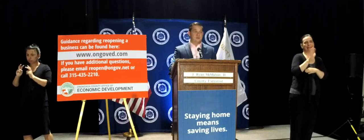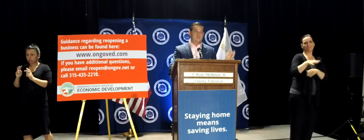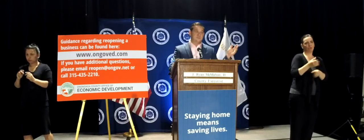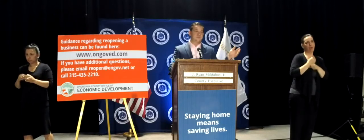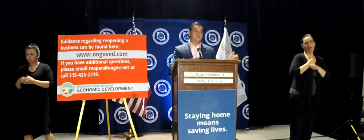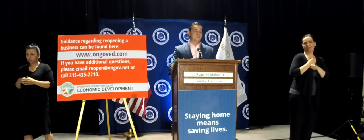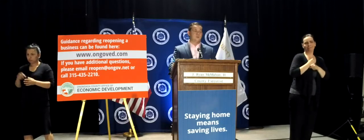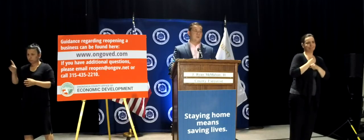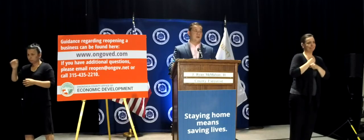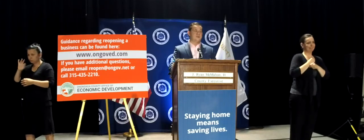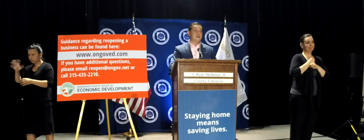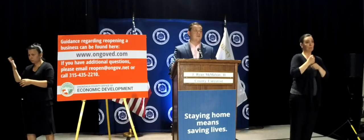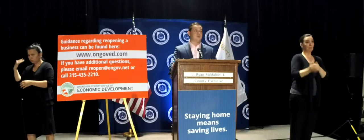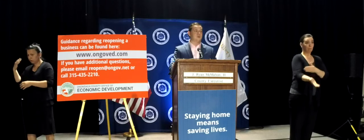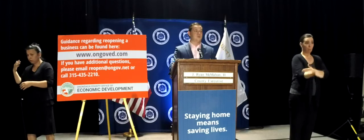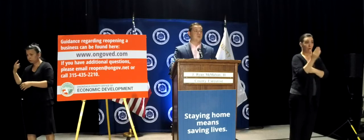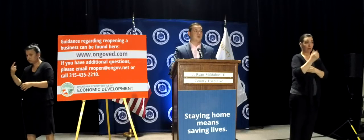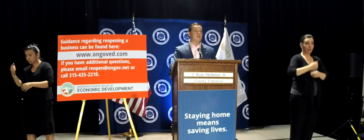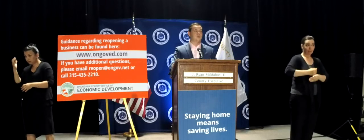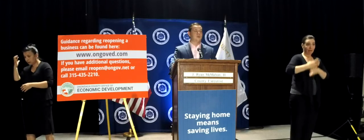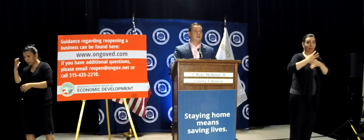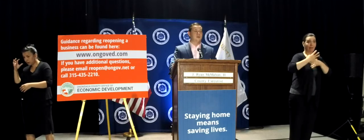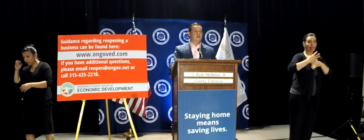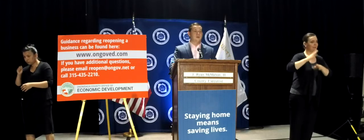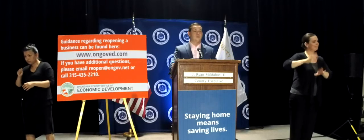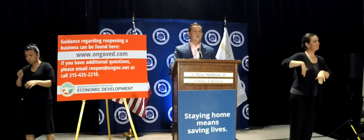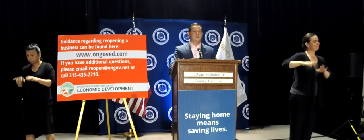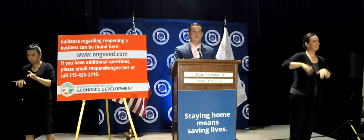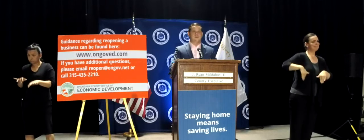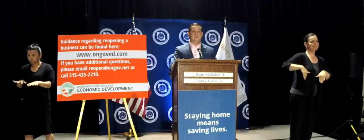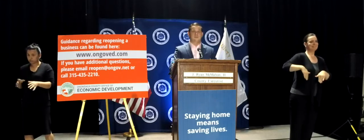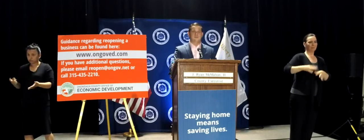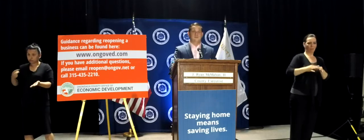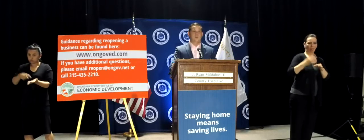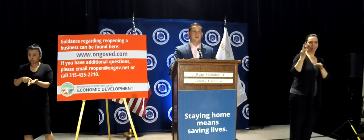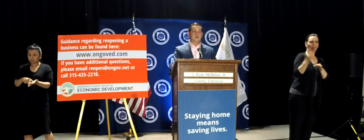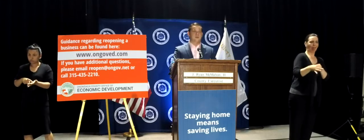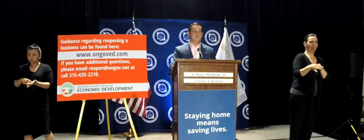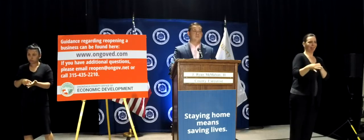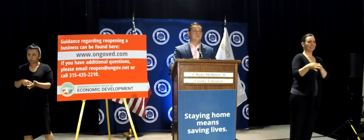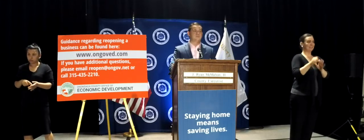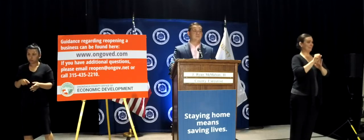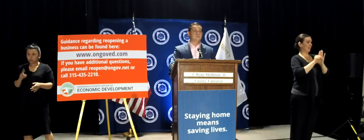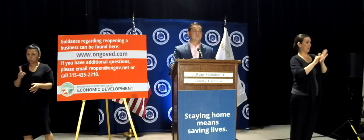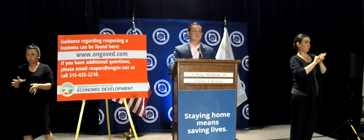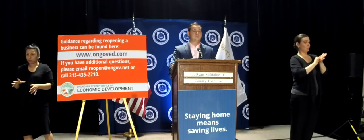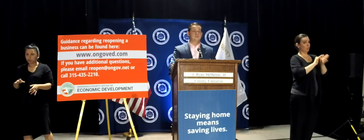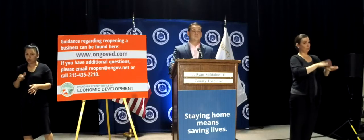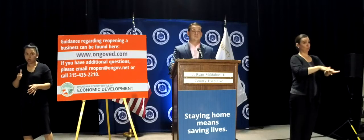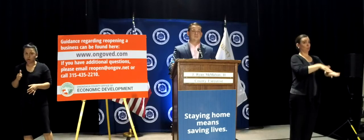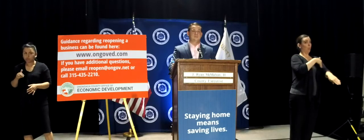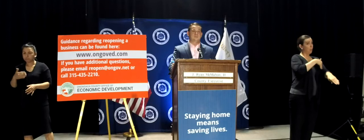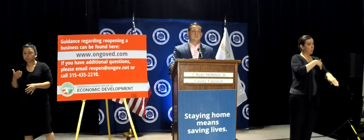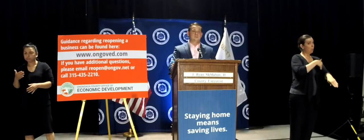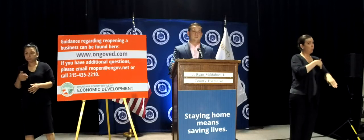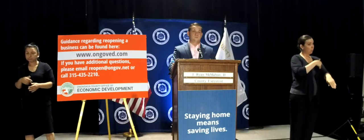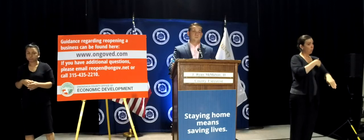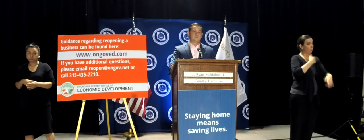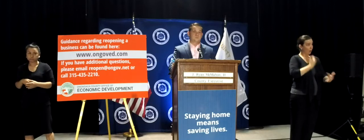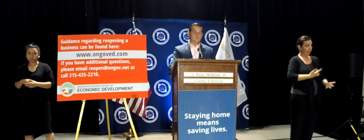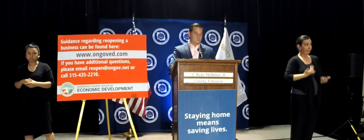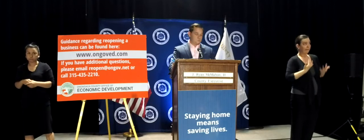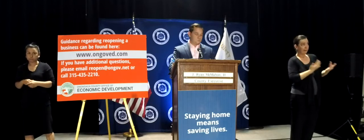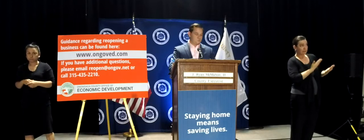this morning. We're here this afternoon, so hopefully momentarily. What's your plan for